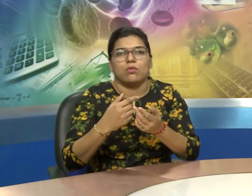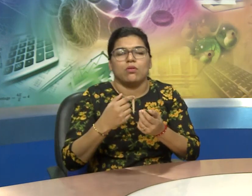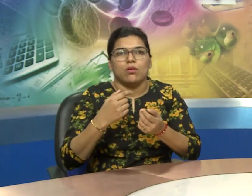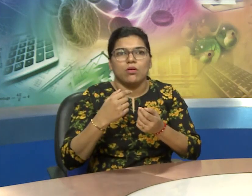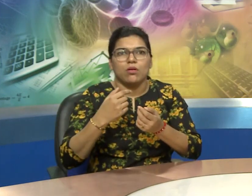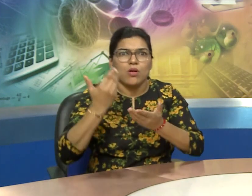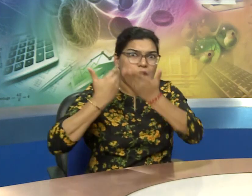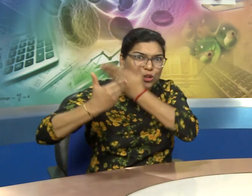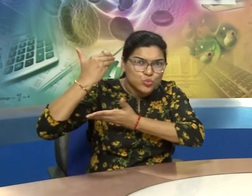that country.